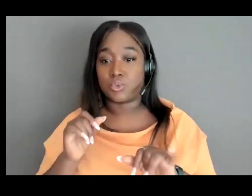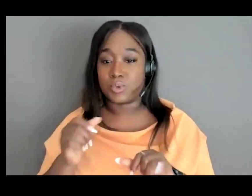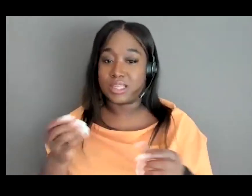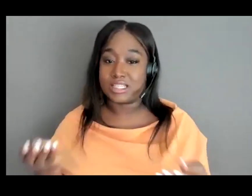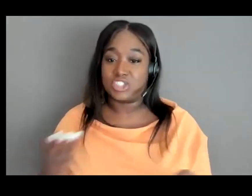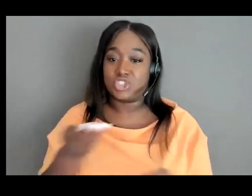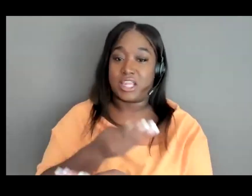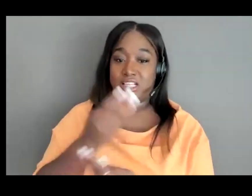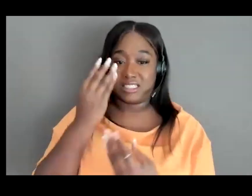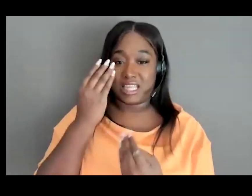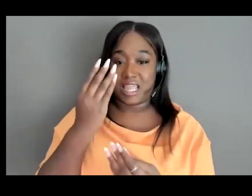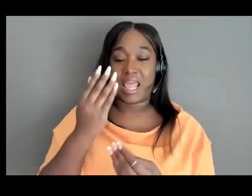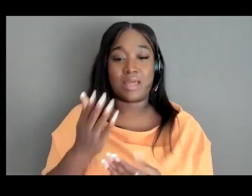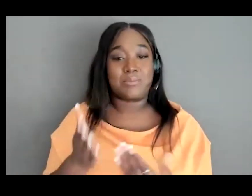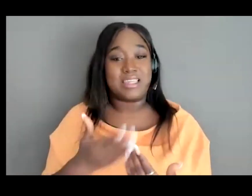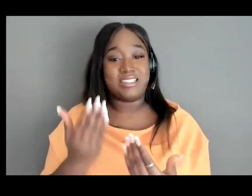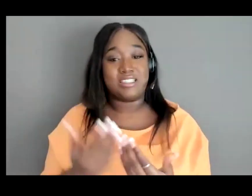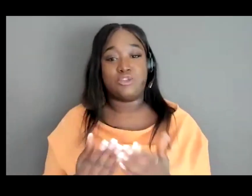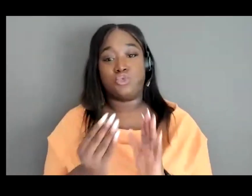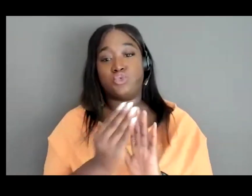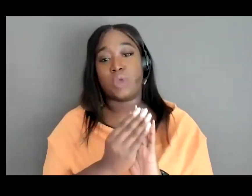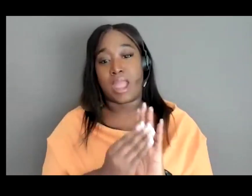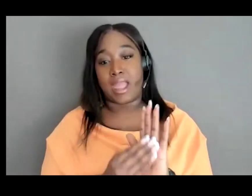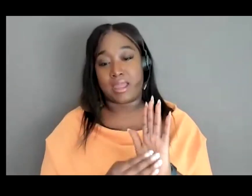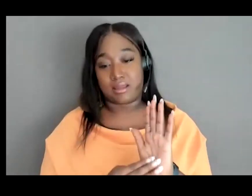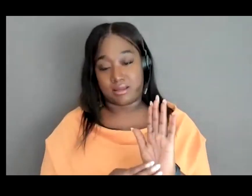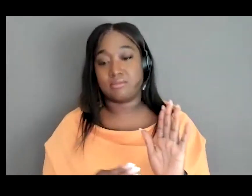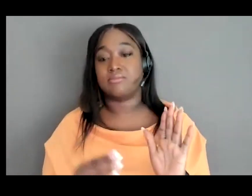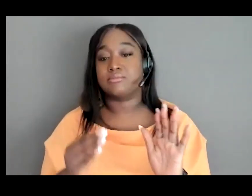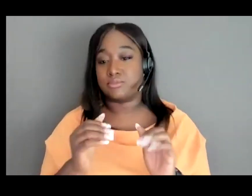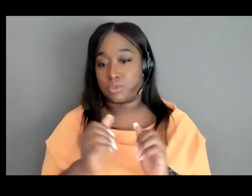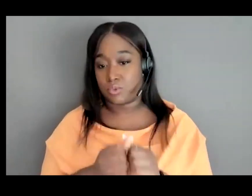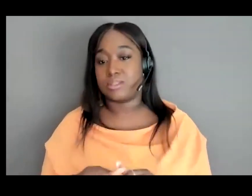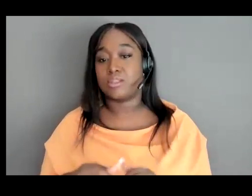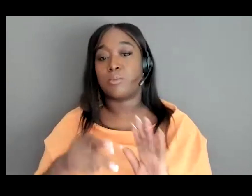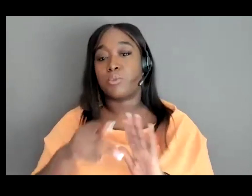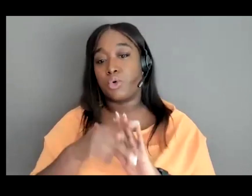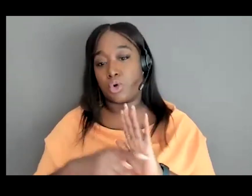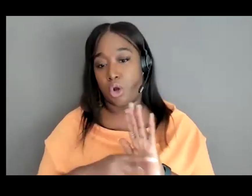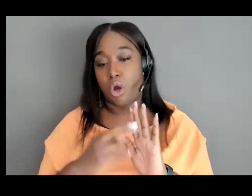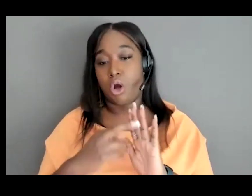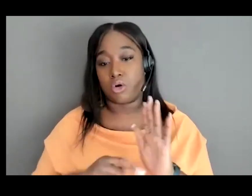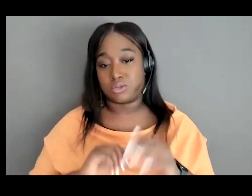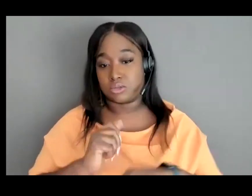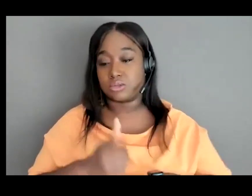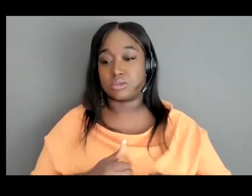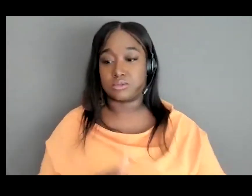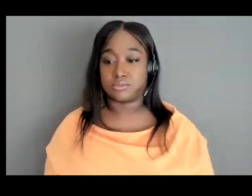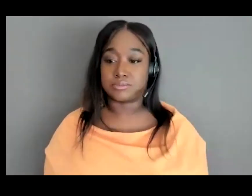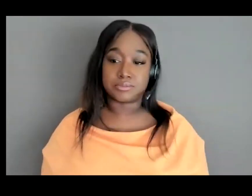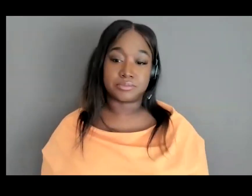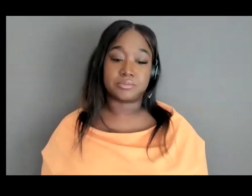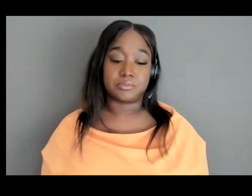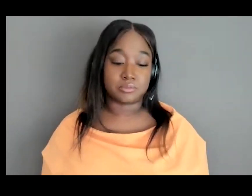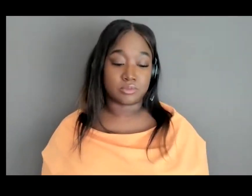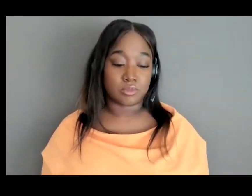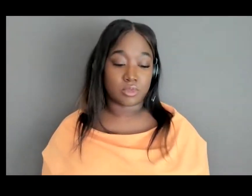so that we can exchange data on an easy to track basis with protocols.